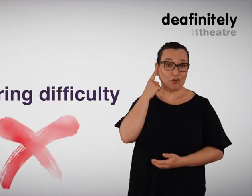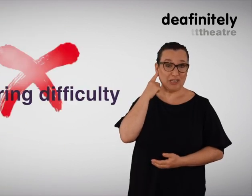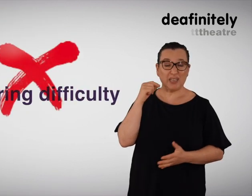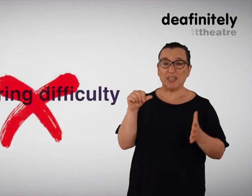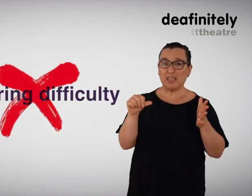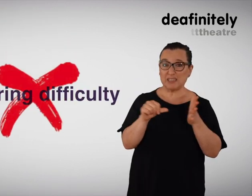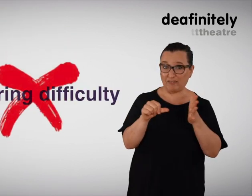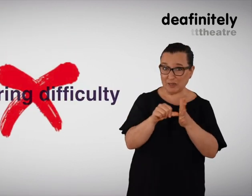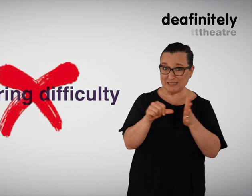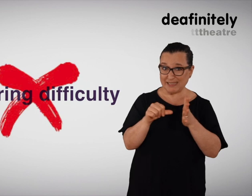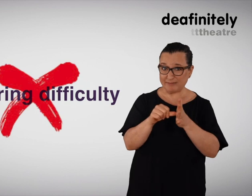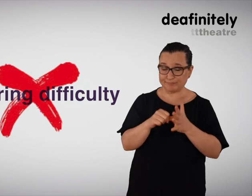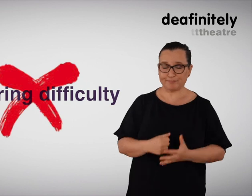hearing difficulty,